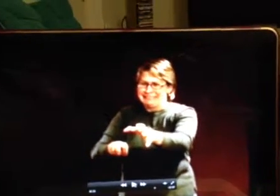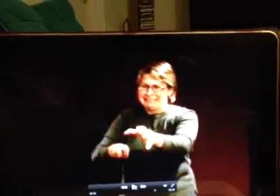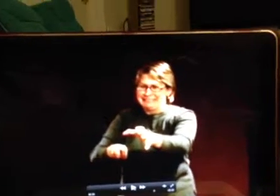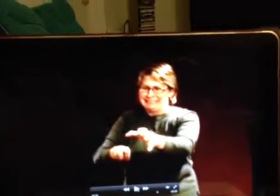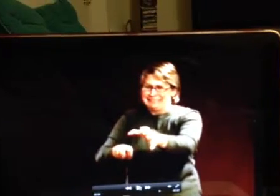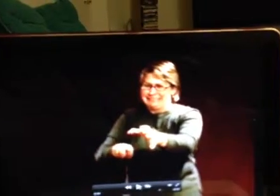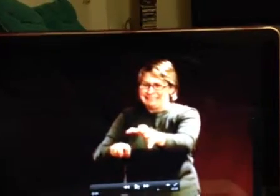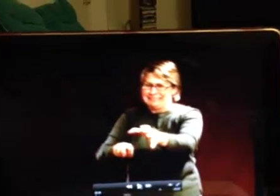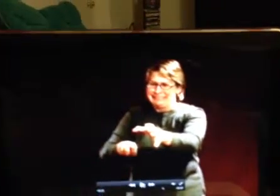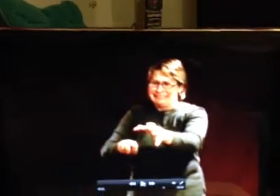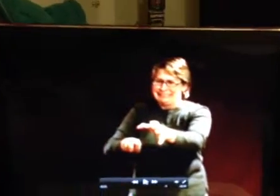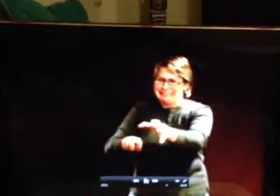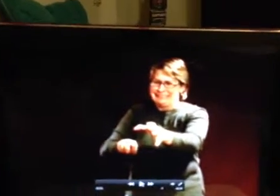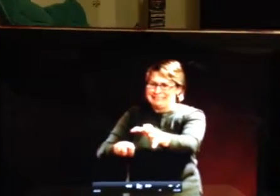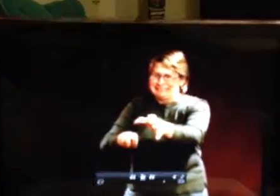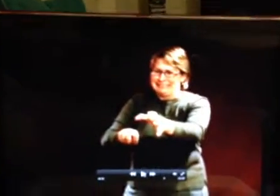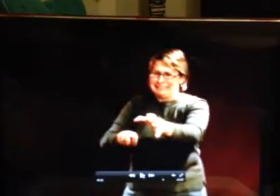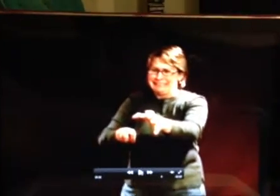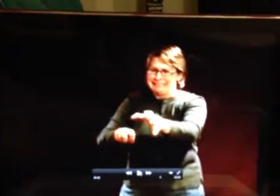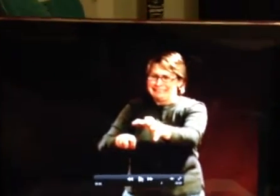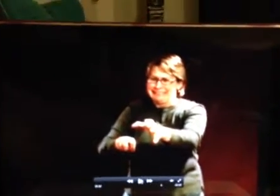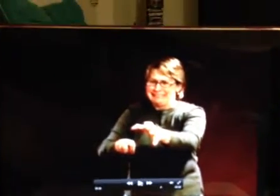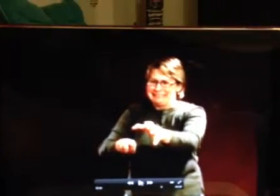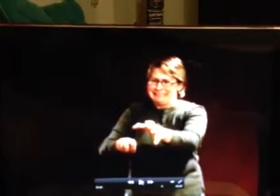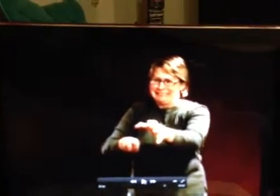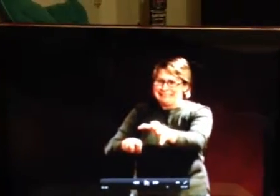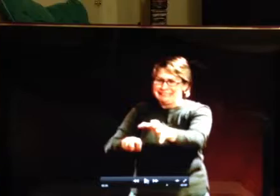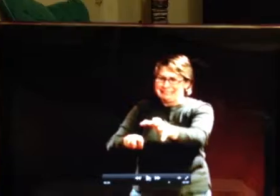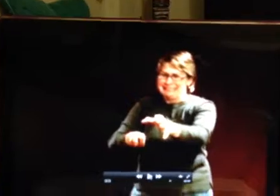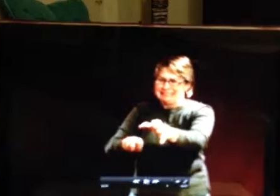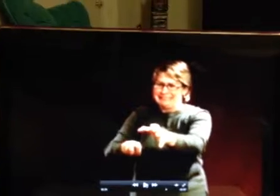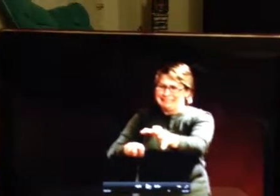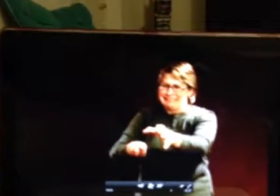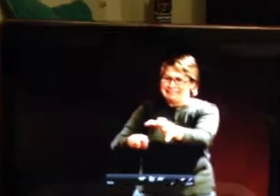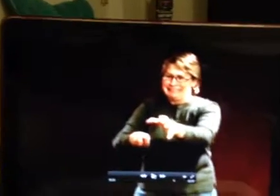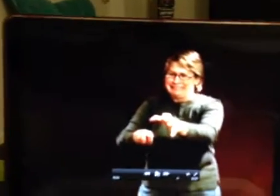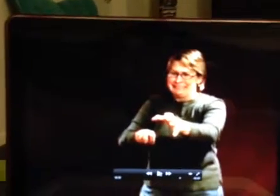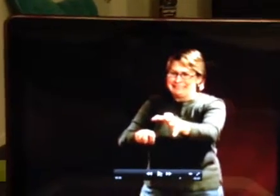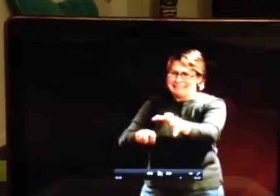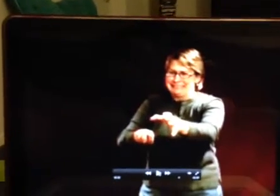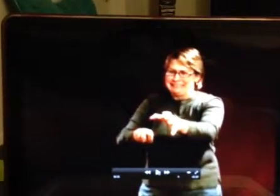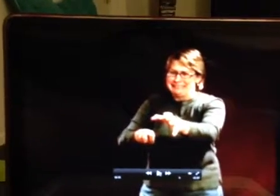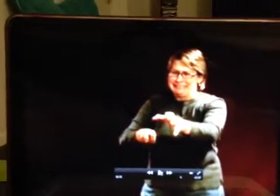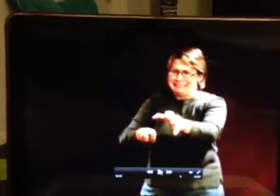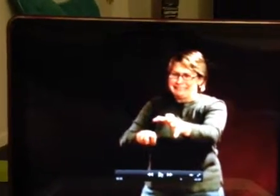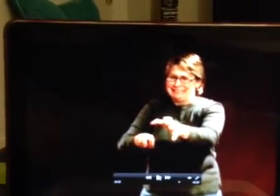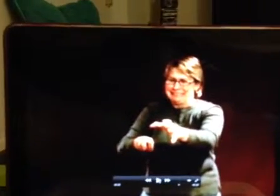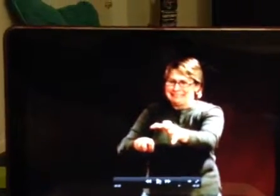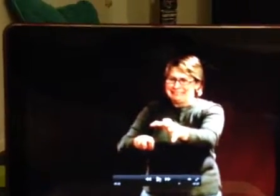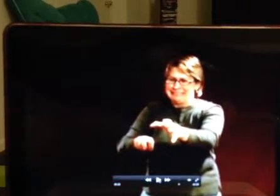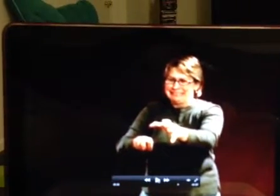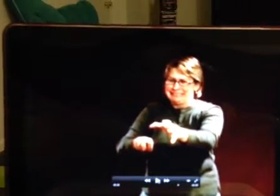didn't want to paddle, and he was making me so incredibly frustrated. So I